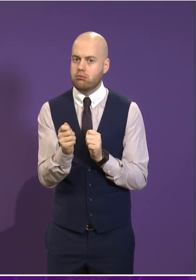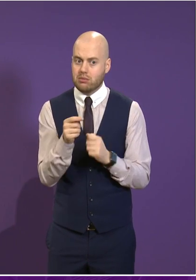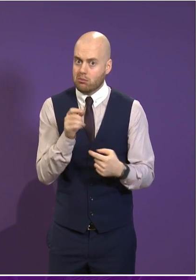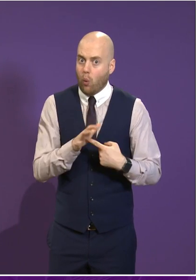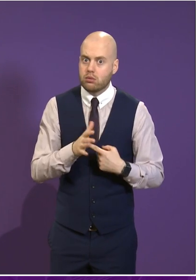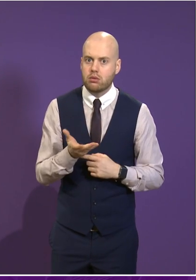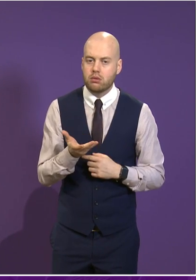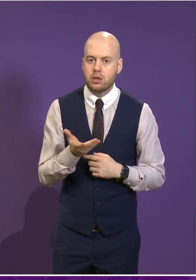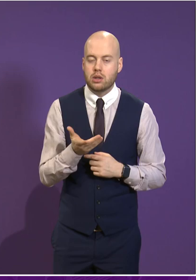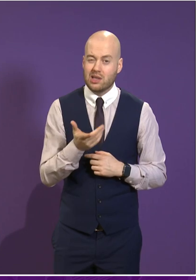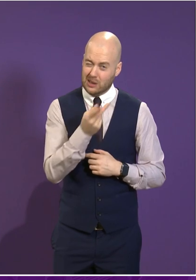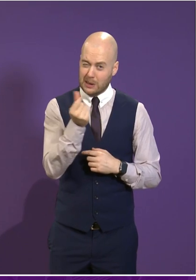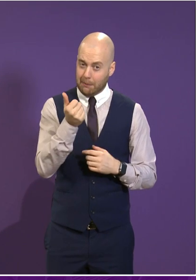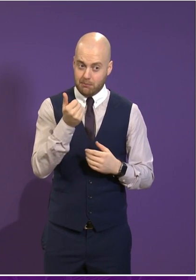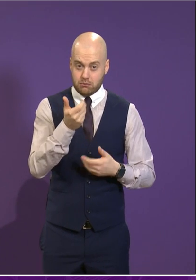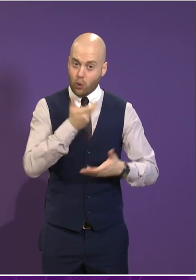about,